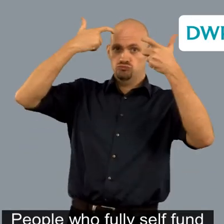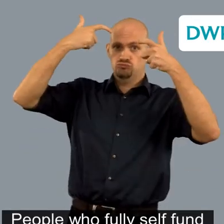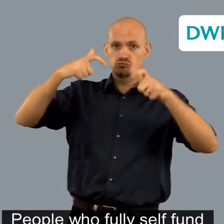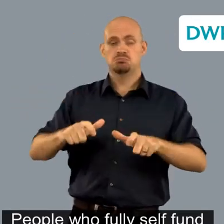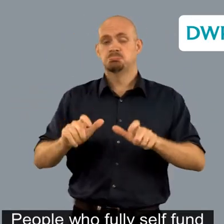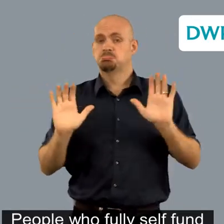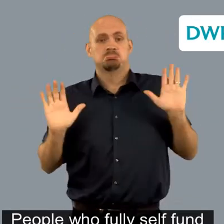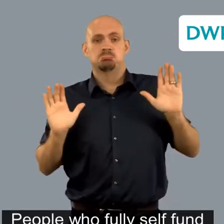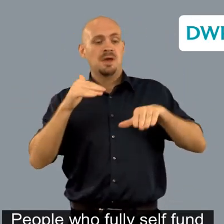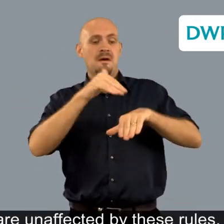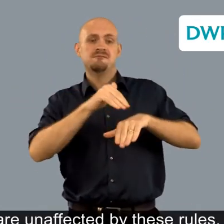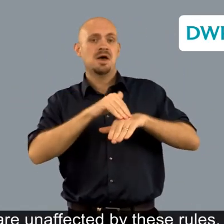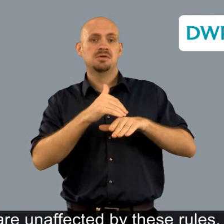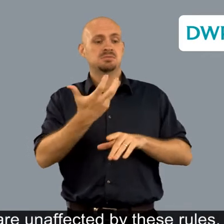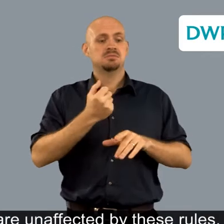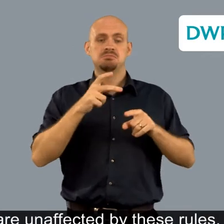are unaffected by these rules.